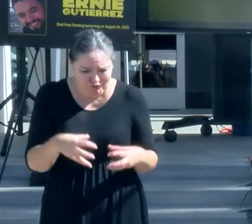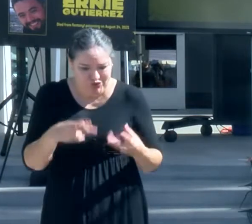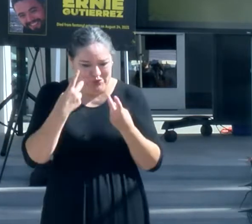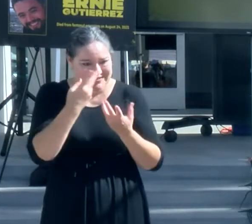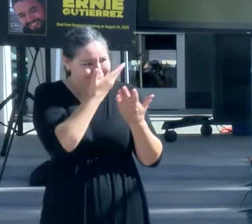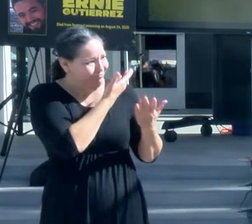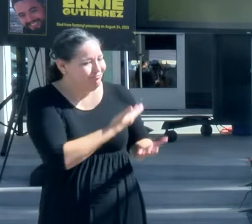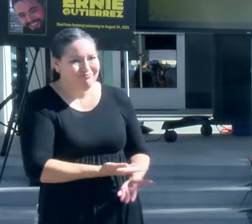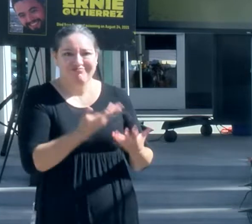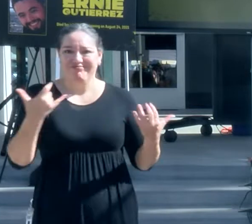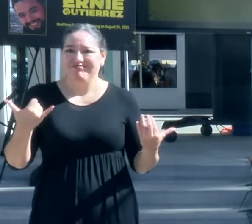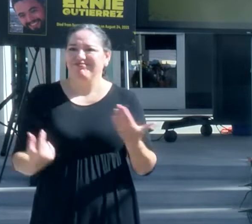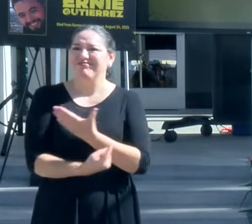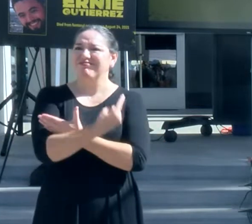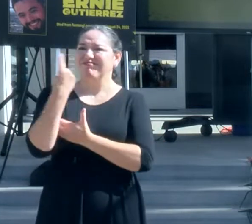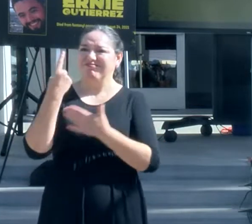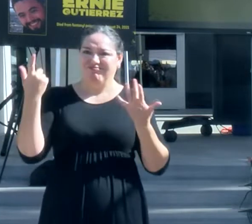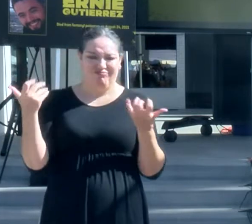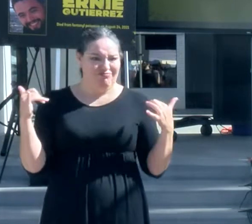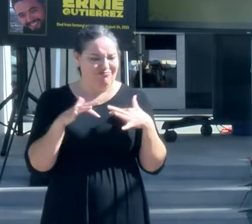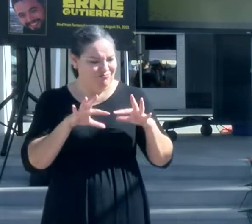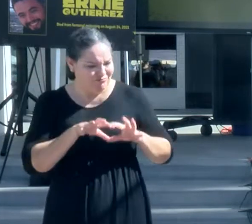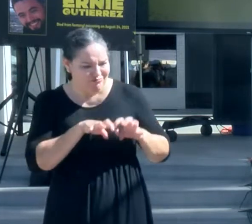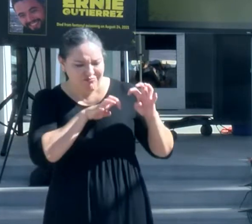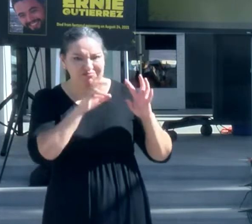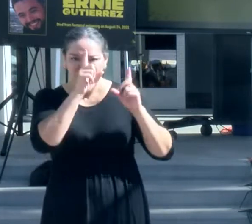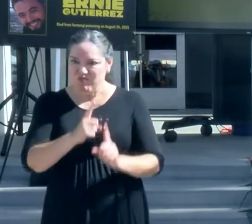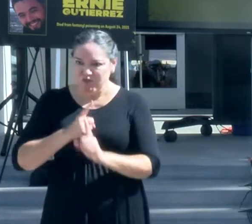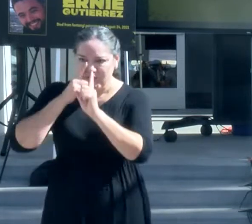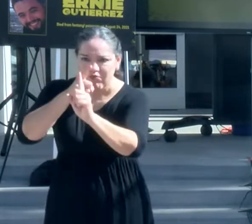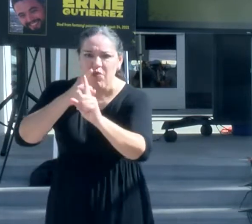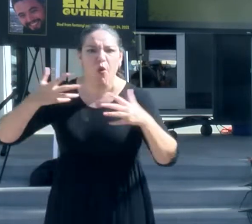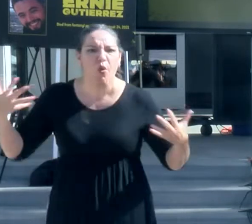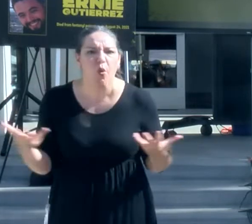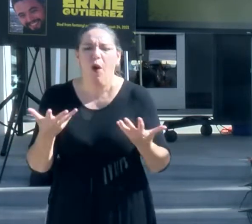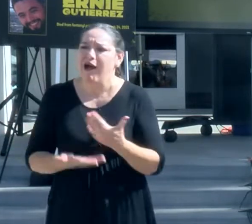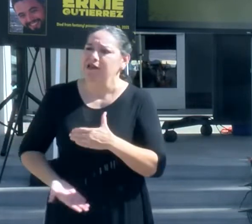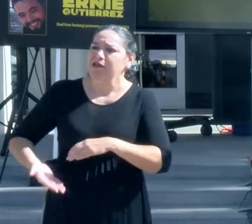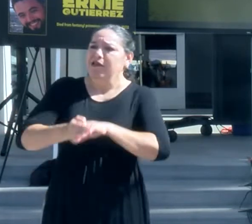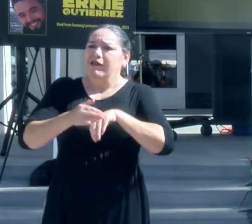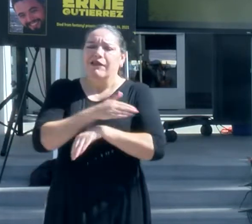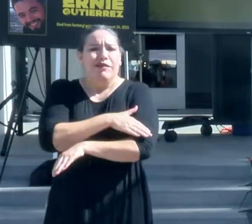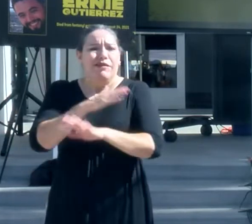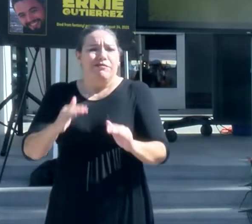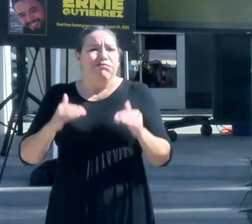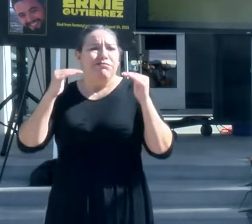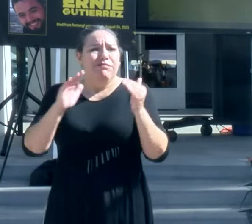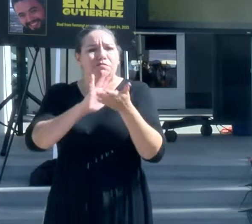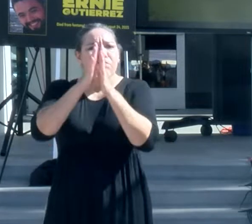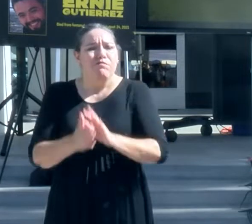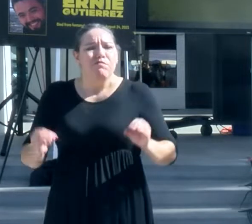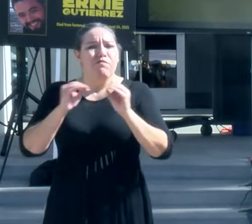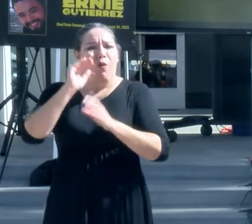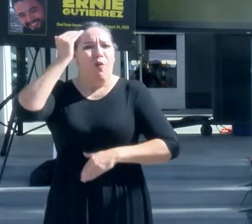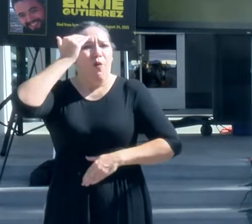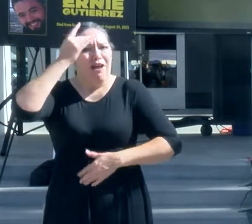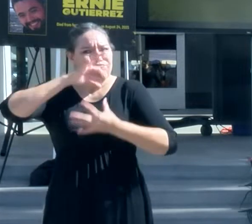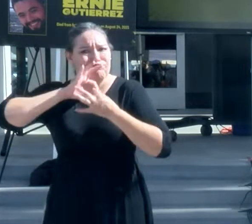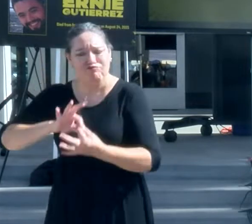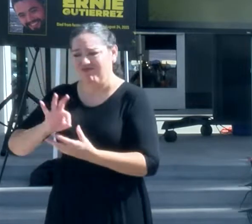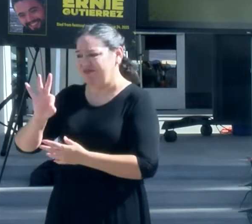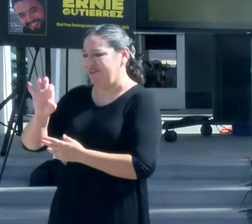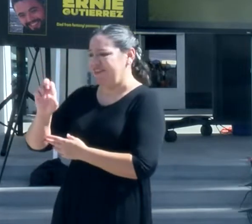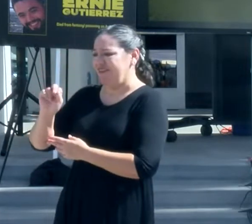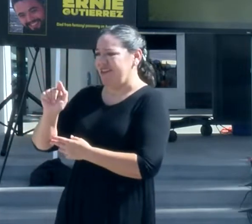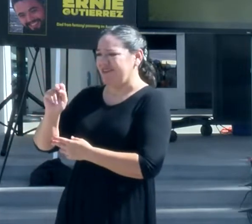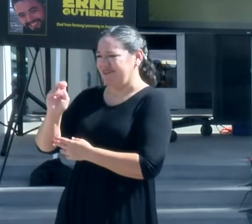assembled here today, where we all have gathered for a single purpose of raising awareness about the dangers of fentanyl. By